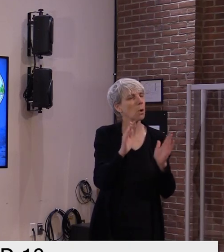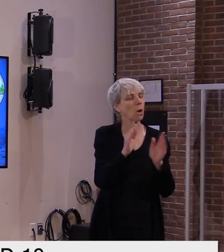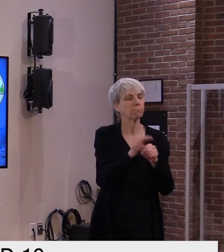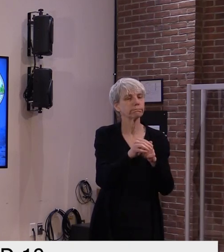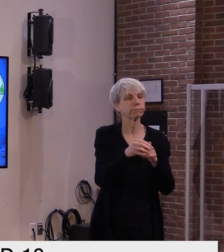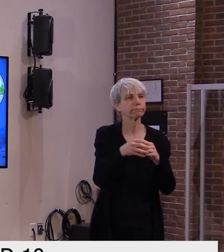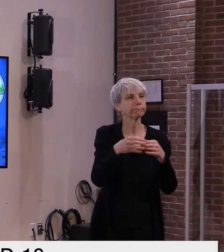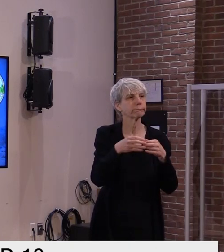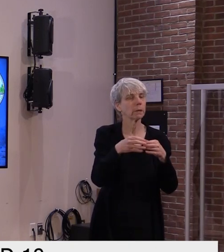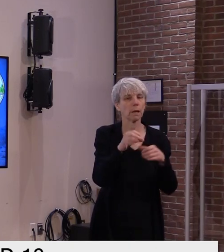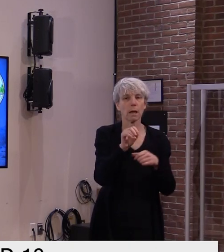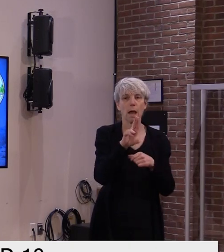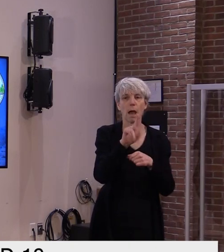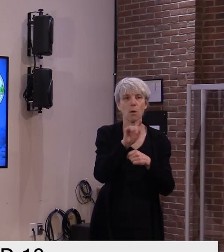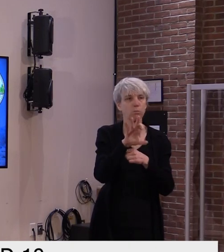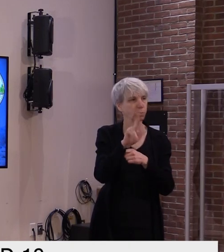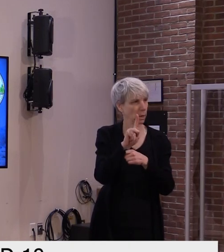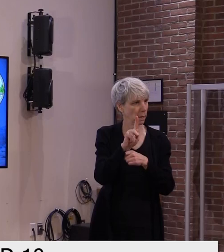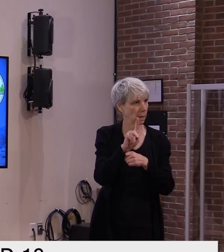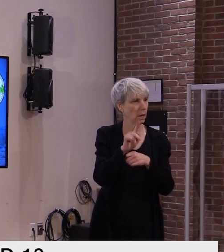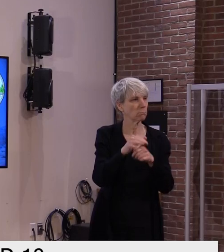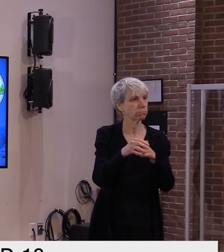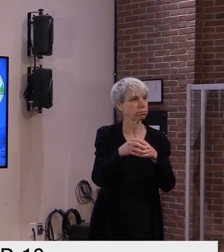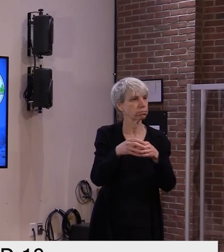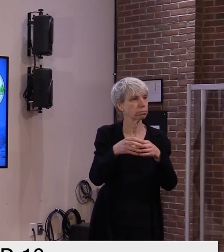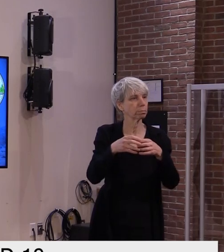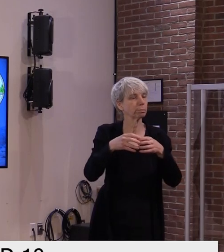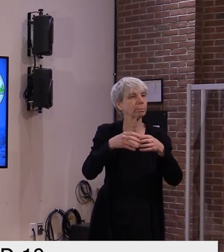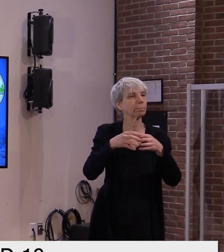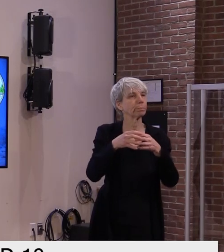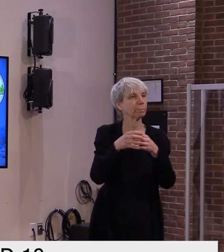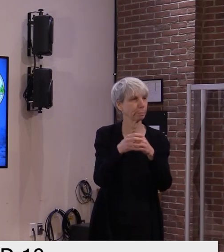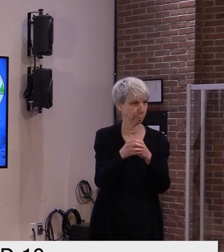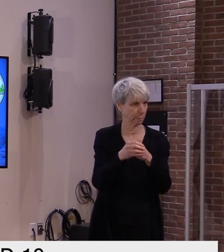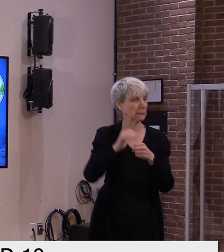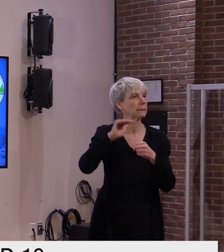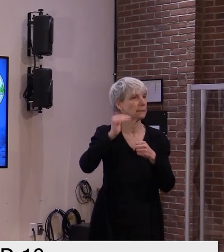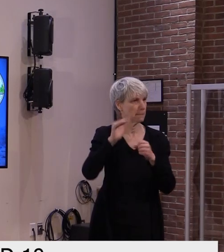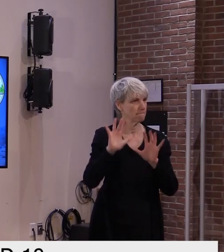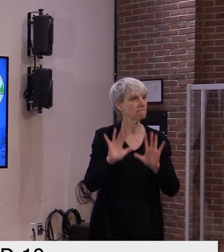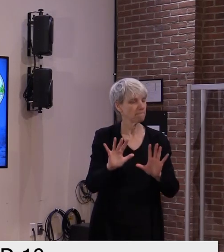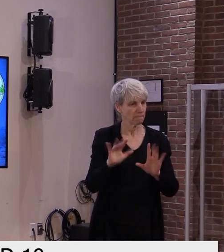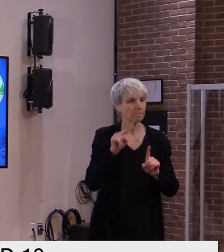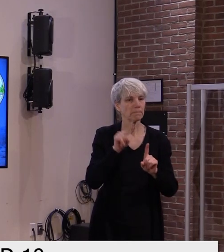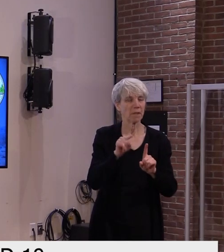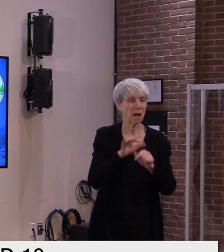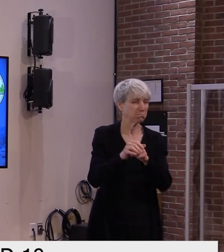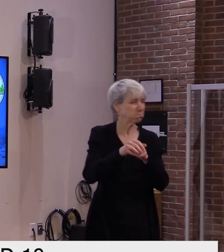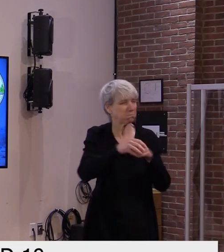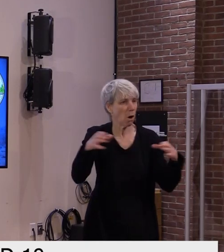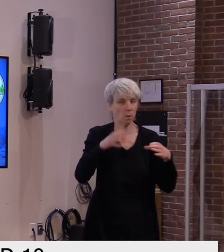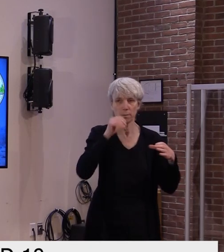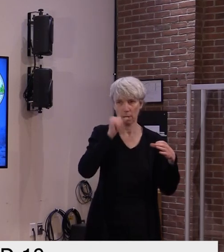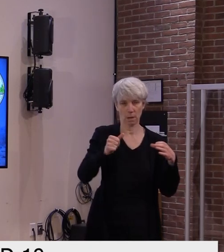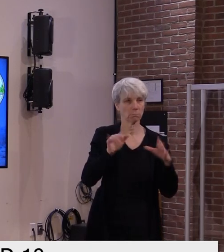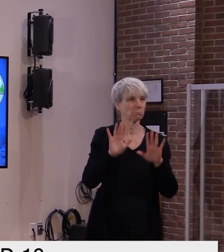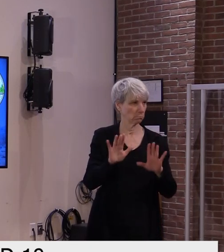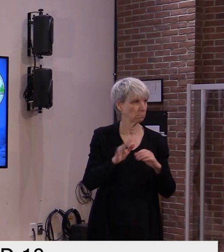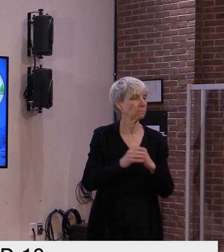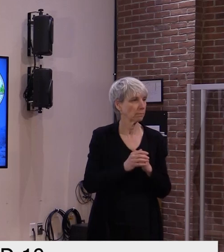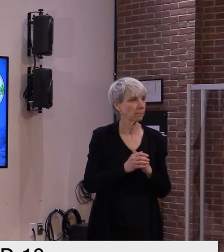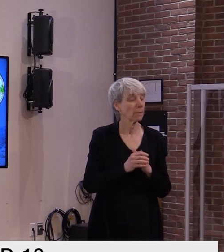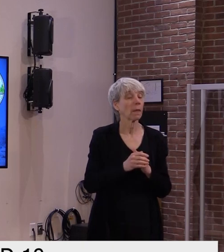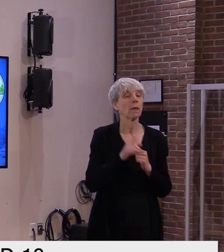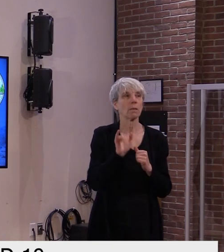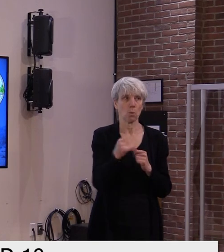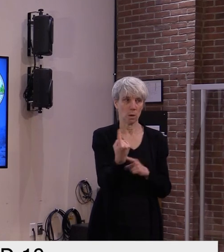that seems to have run its course, I would think, certainly not adding tremendous cases there. And we